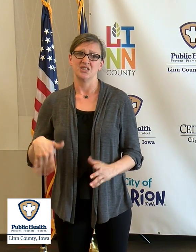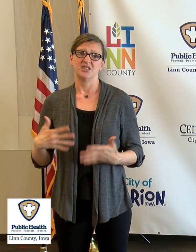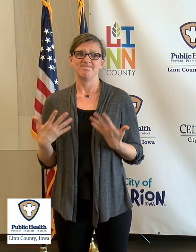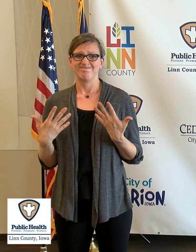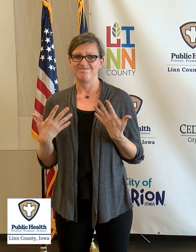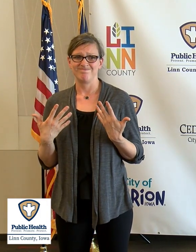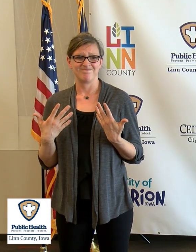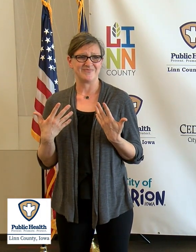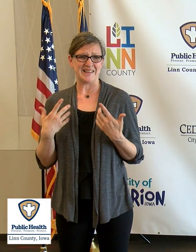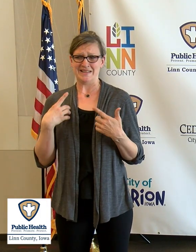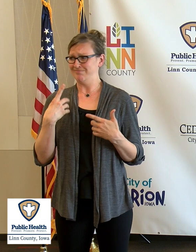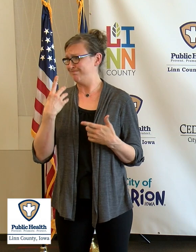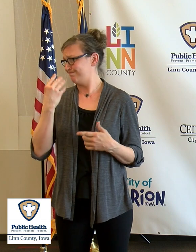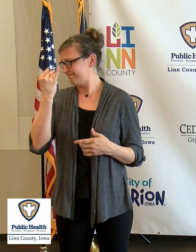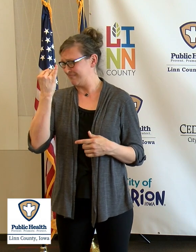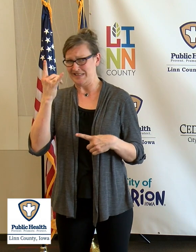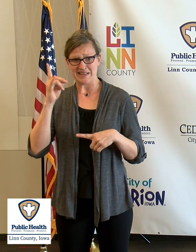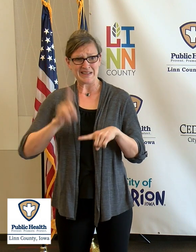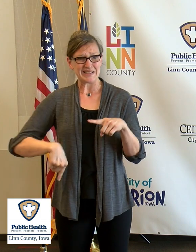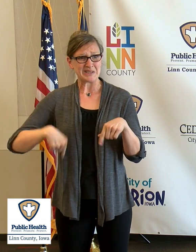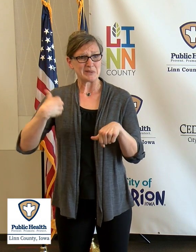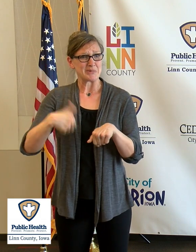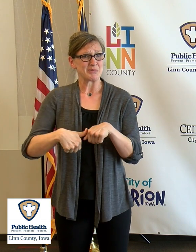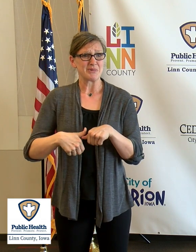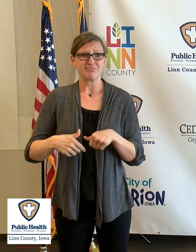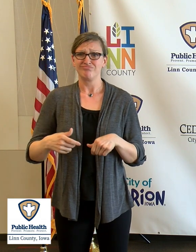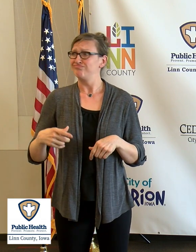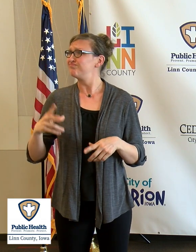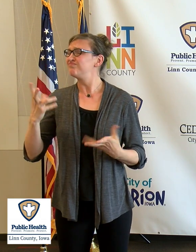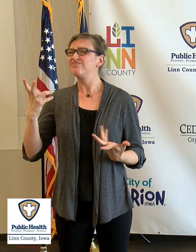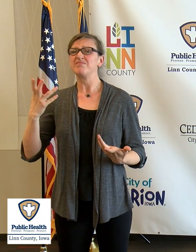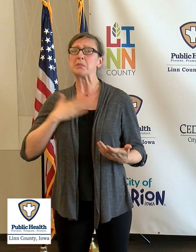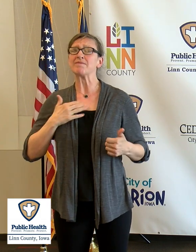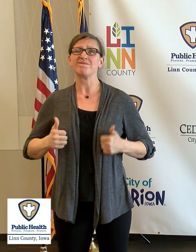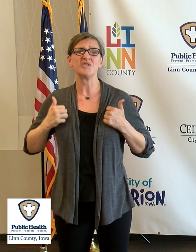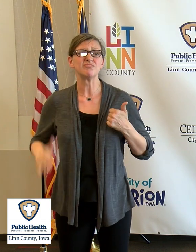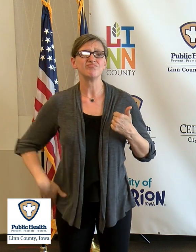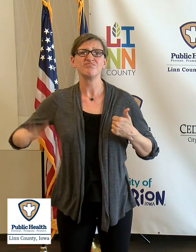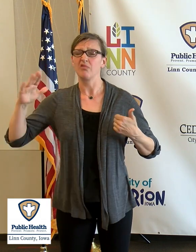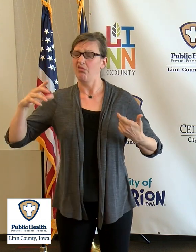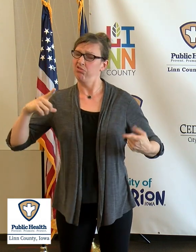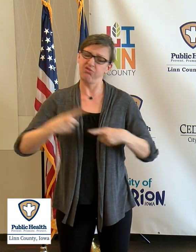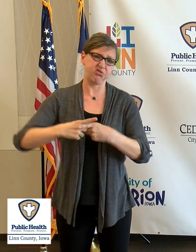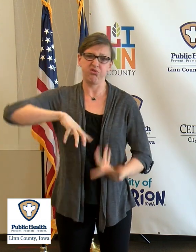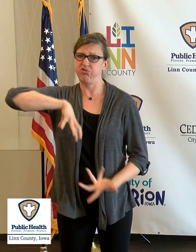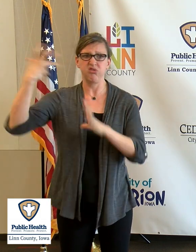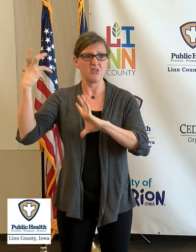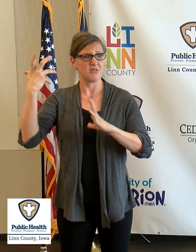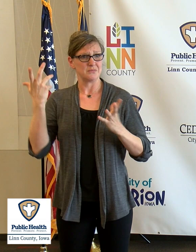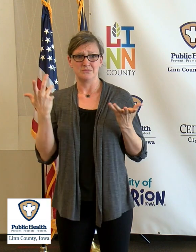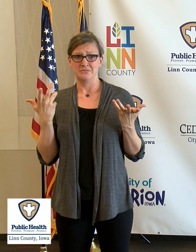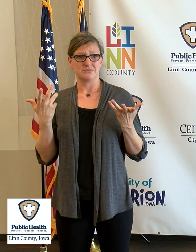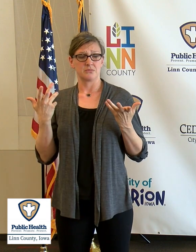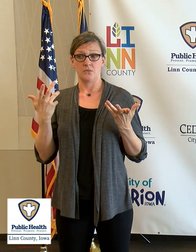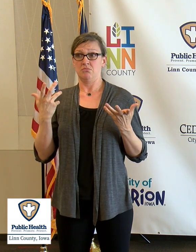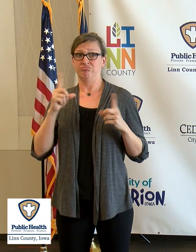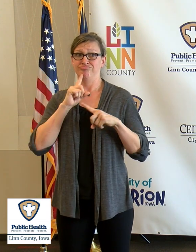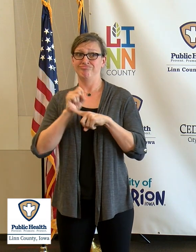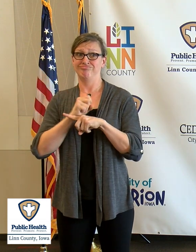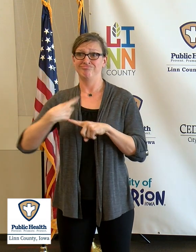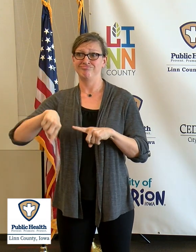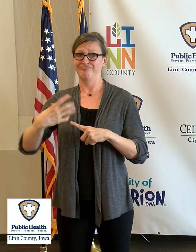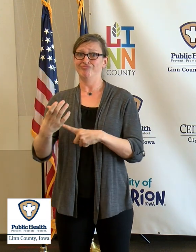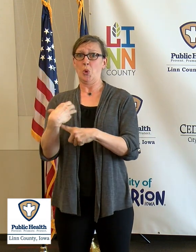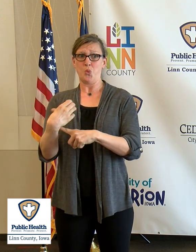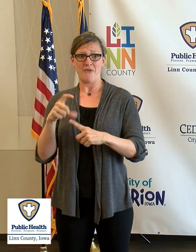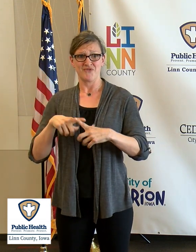and far-reaching crisis in my lifetime. But here we are, facing this thing together. And if there